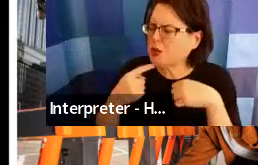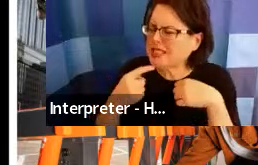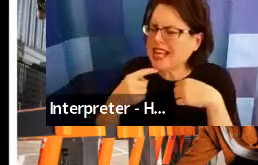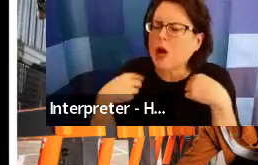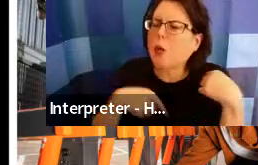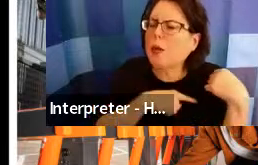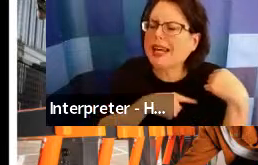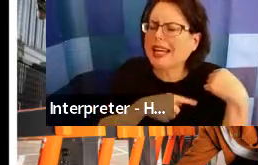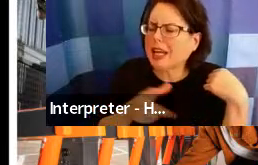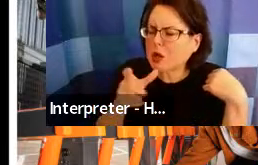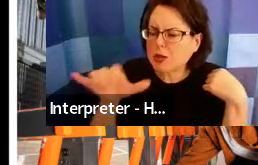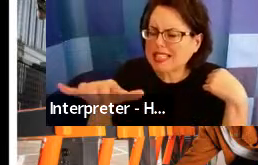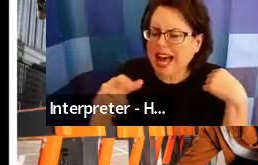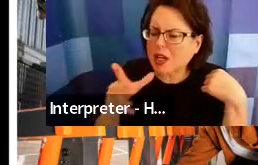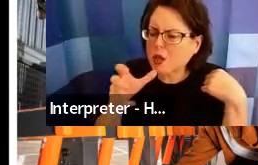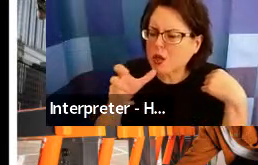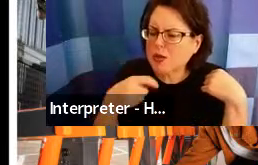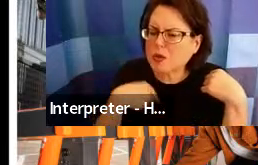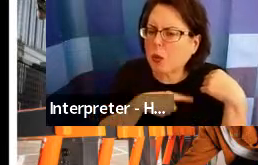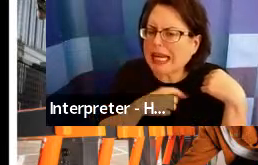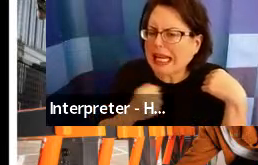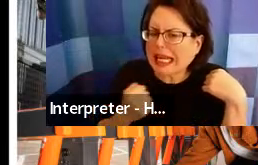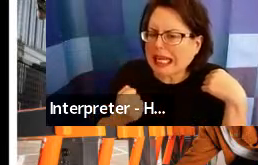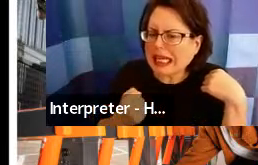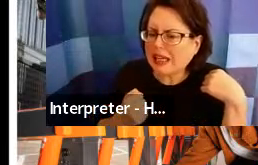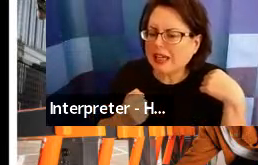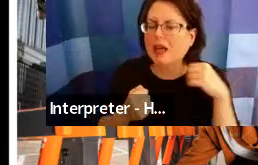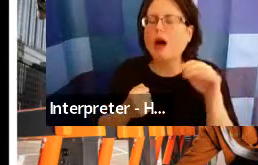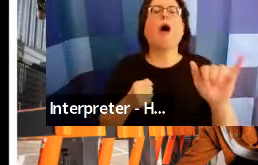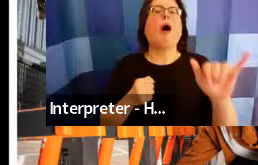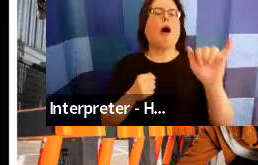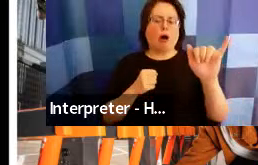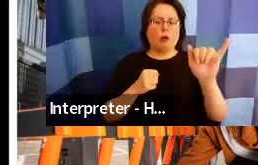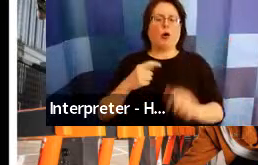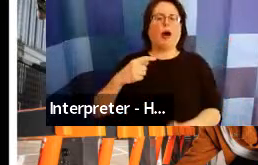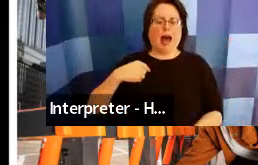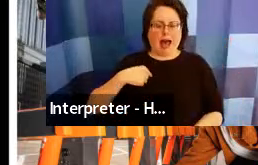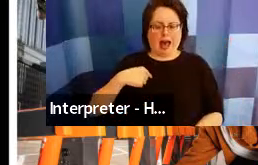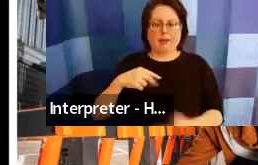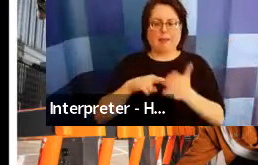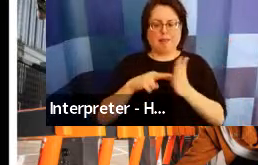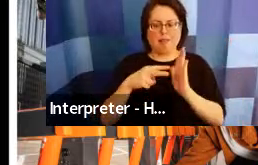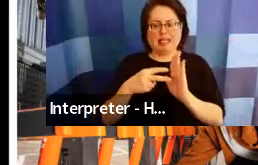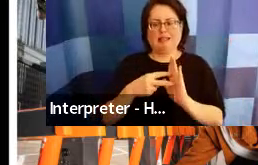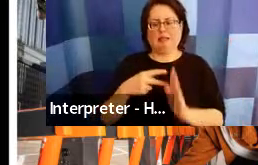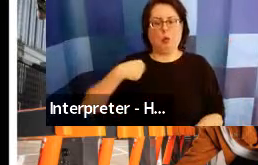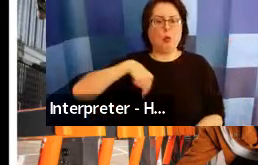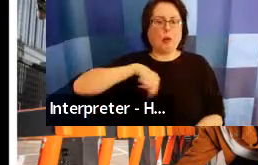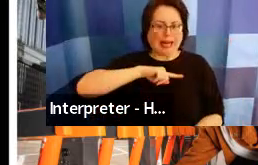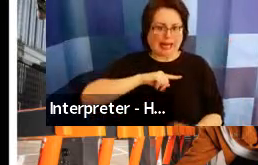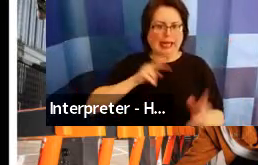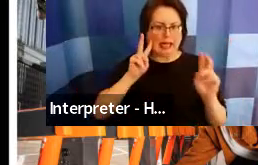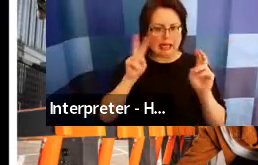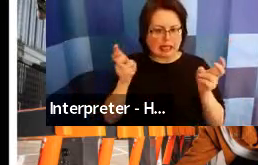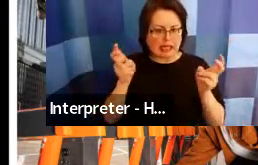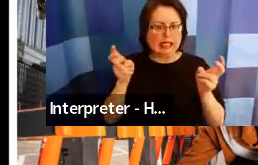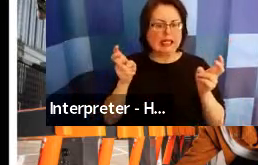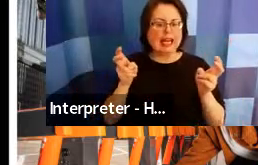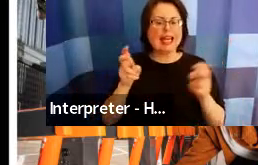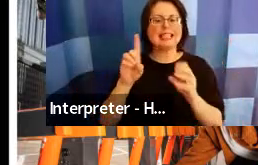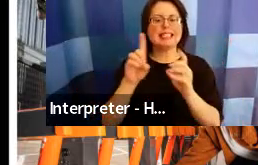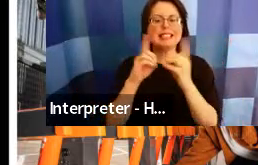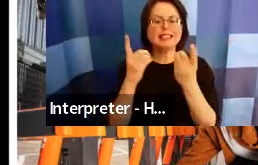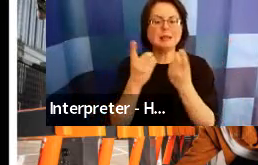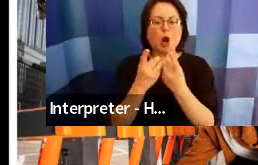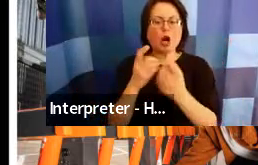you speaking as? Of course. So I'm speaking on behalf of